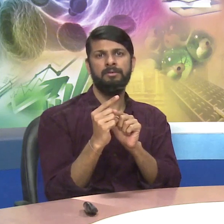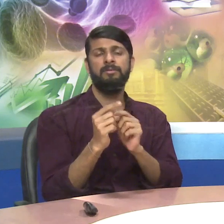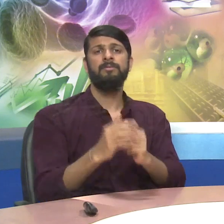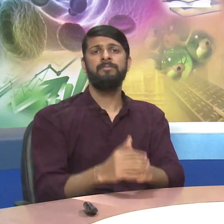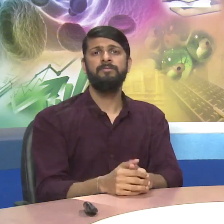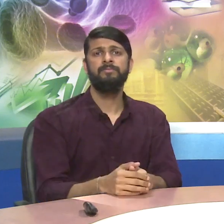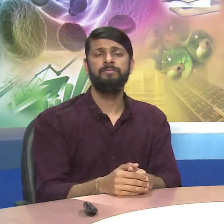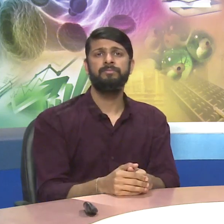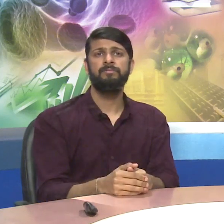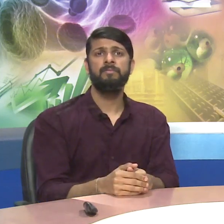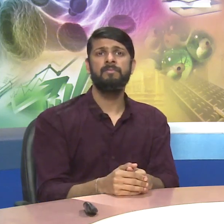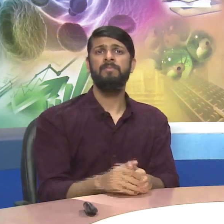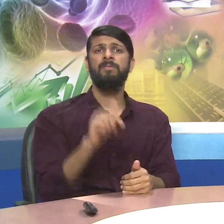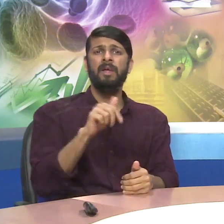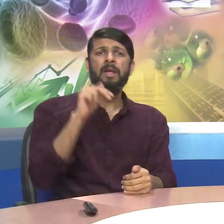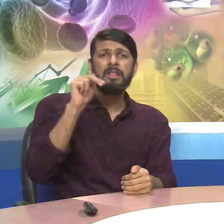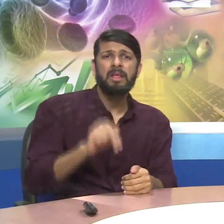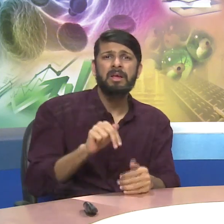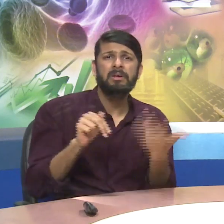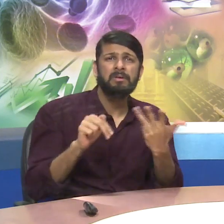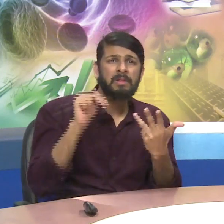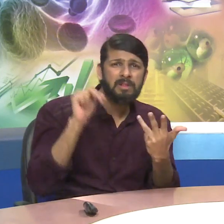There was a need for